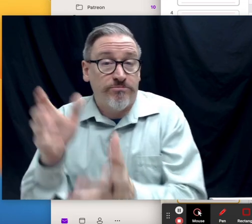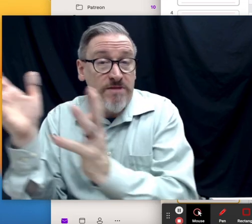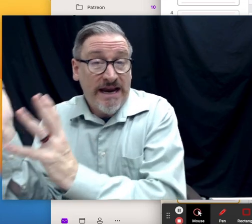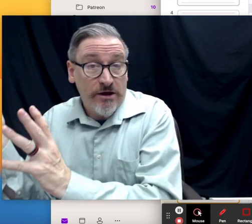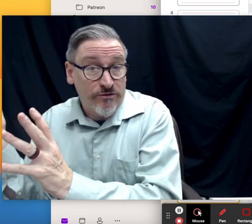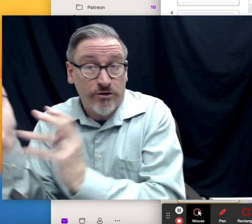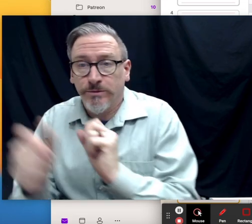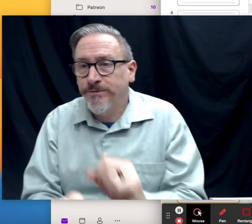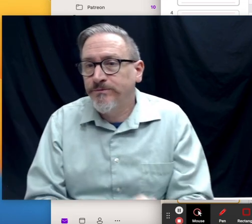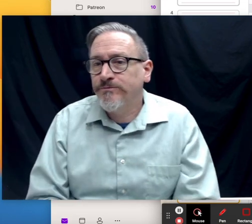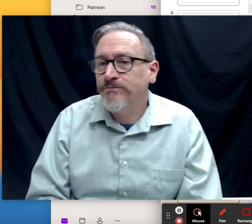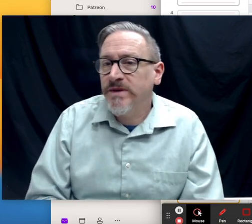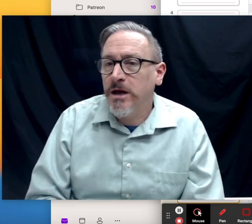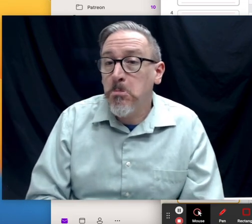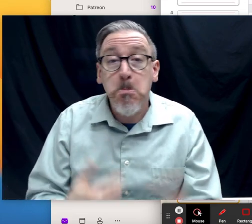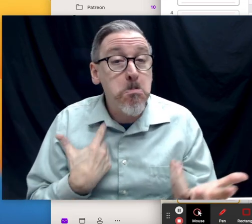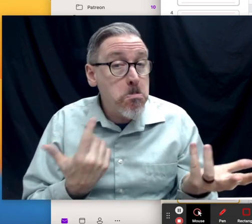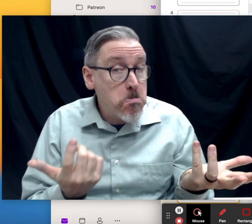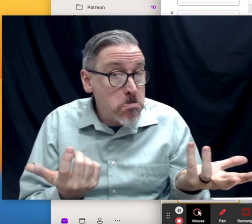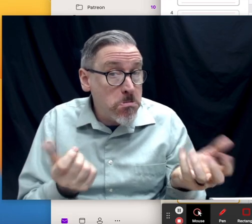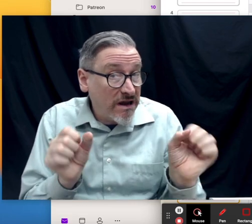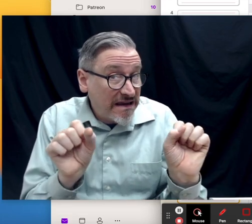Or any other verb. Um,